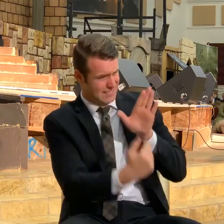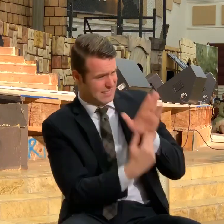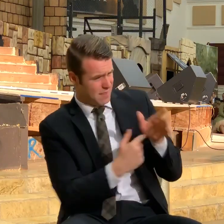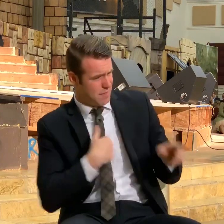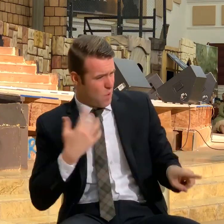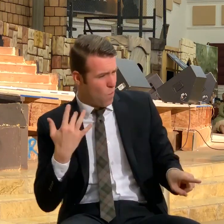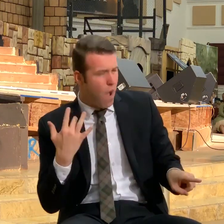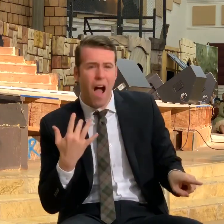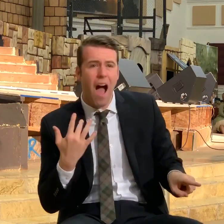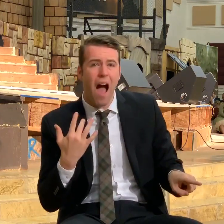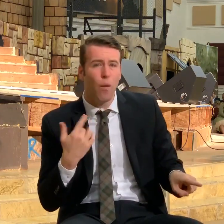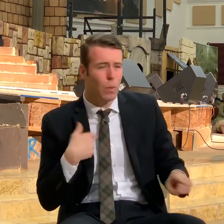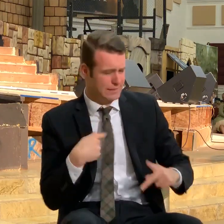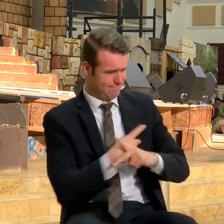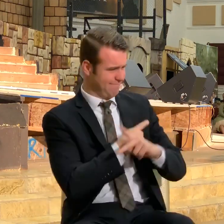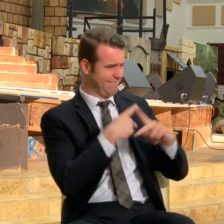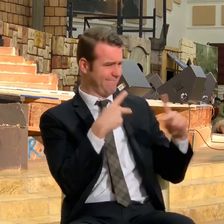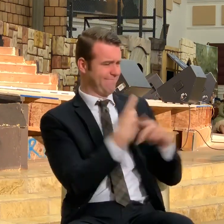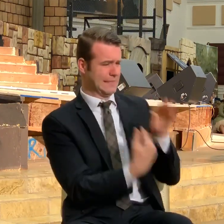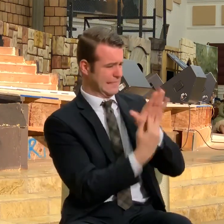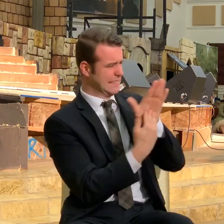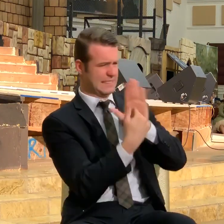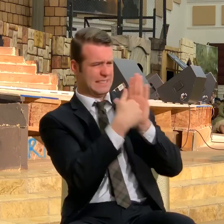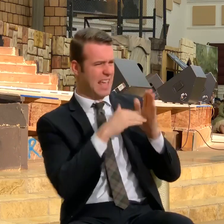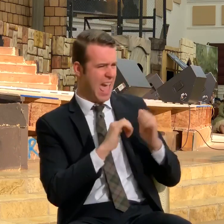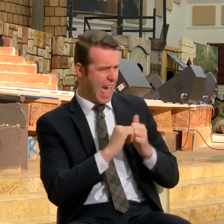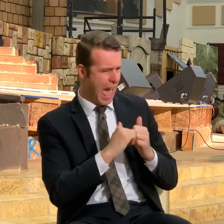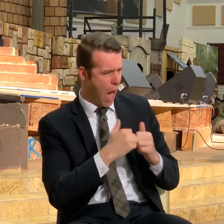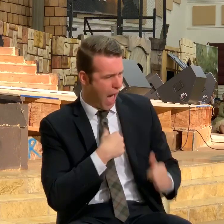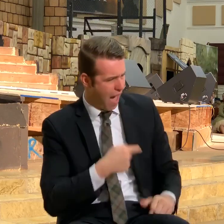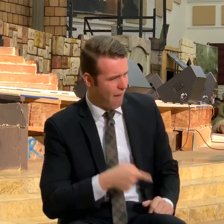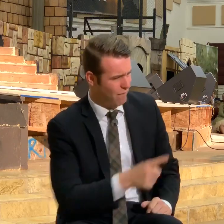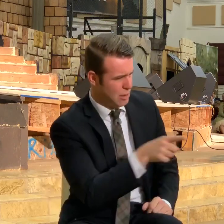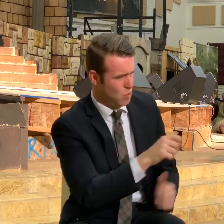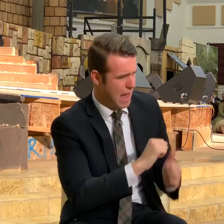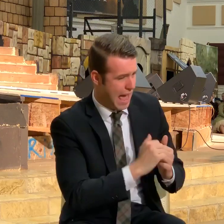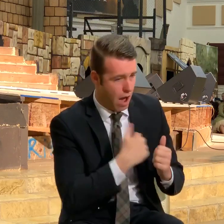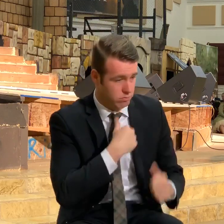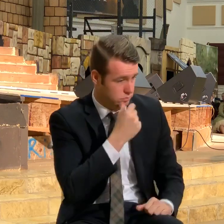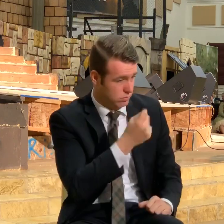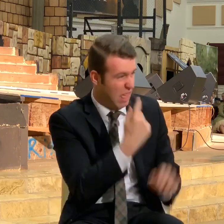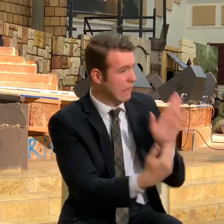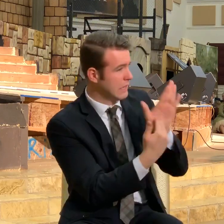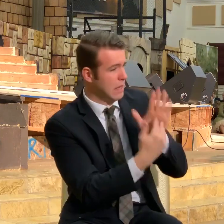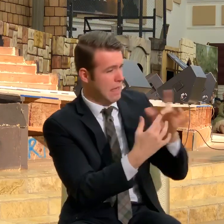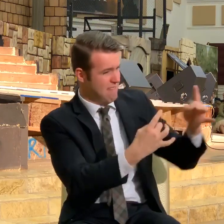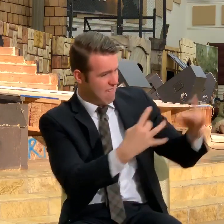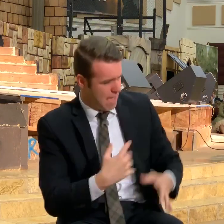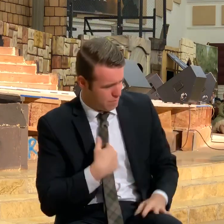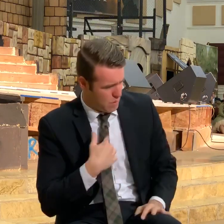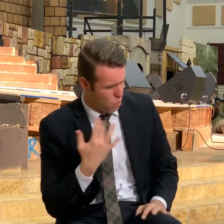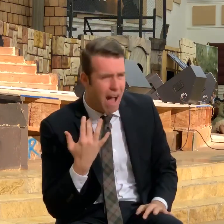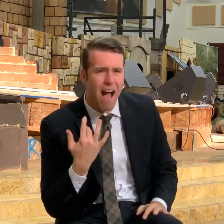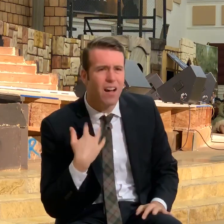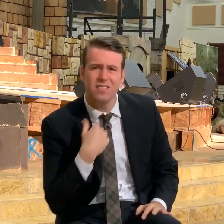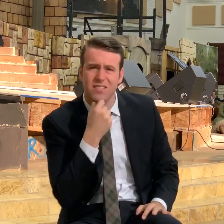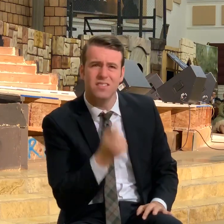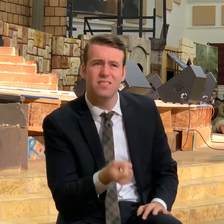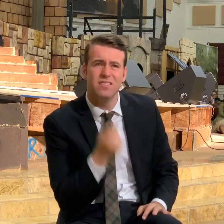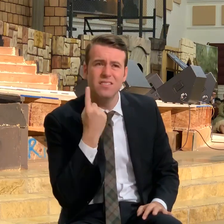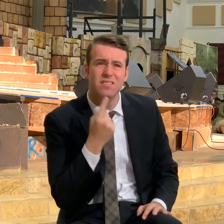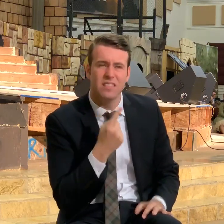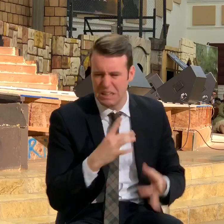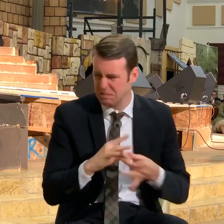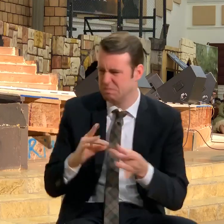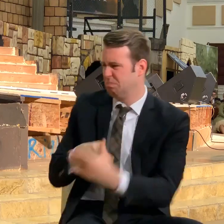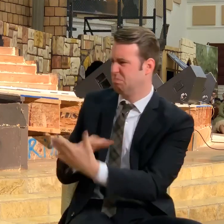we can't nail it down. We can't figure out where we offended them. We can't figure out why it all started. Why did he turn, or why did she turn, or